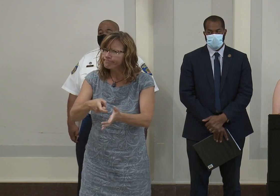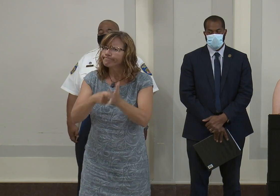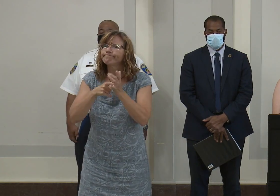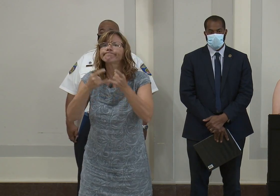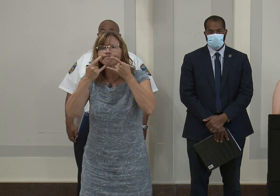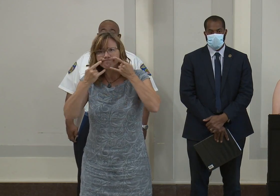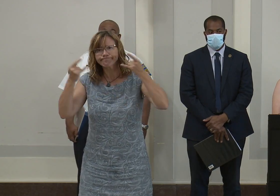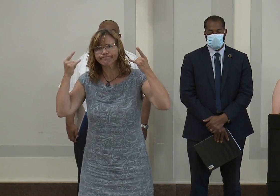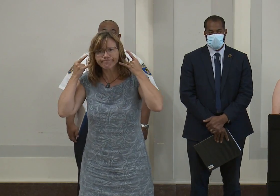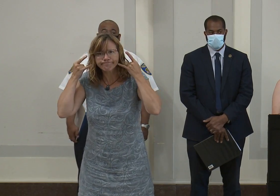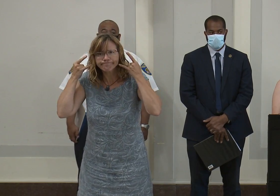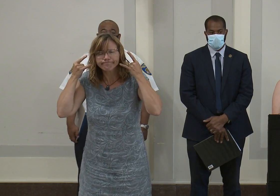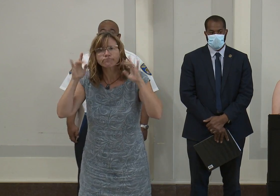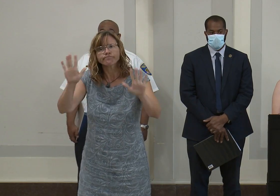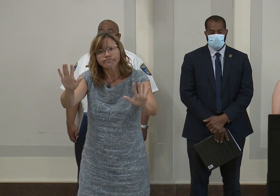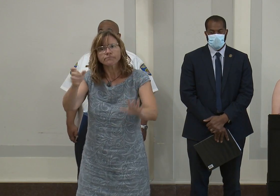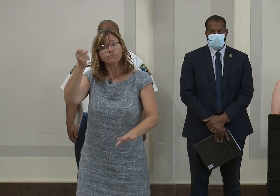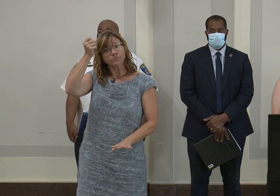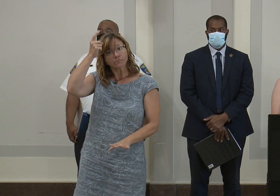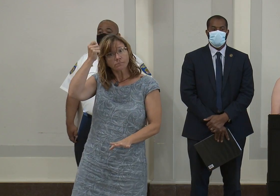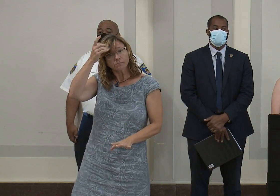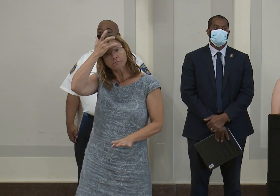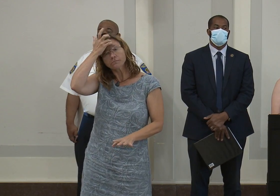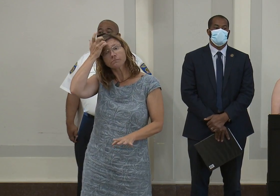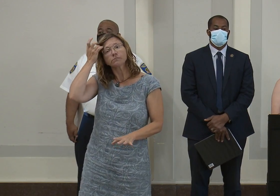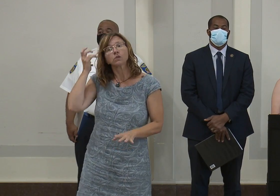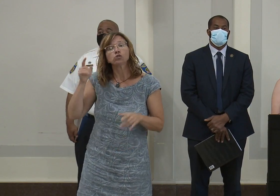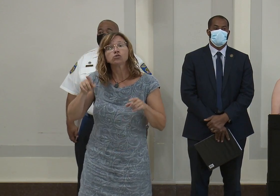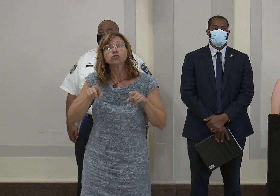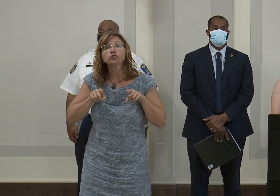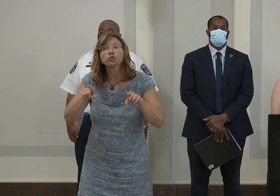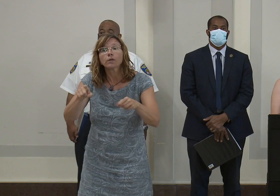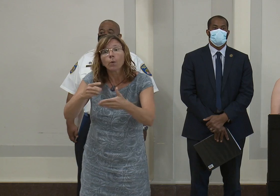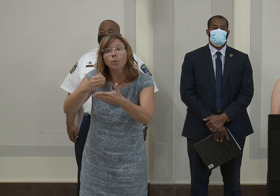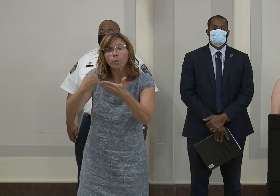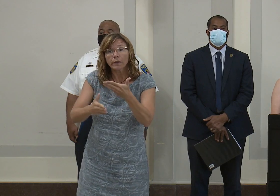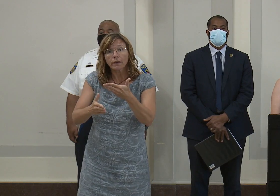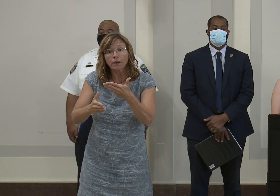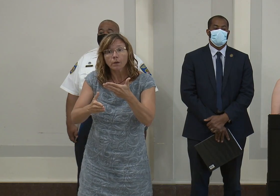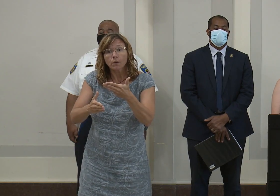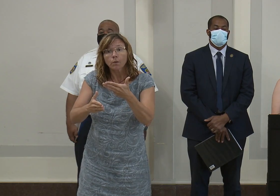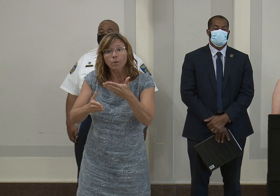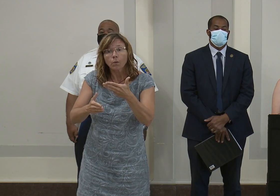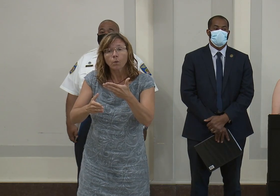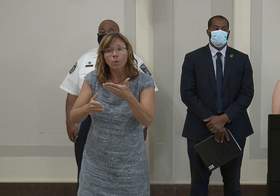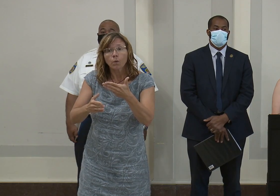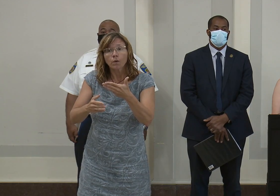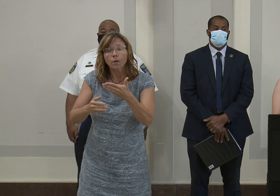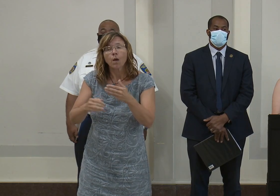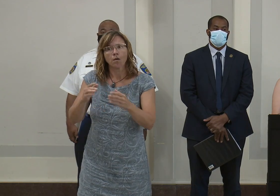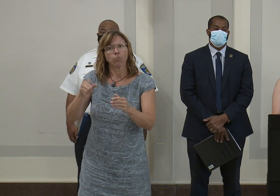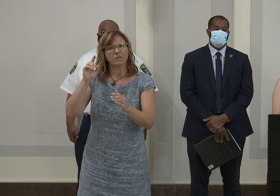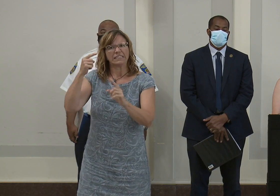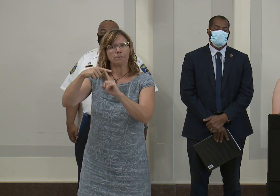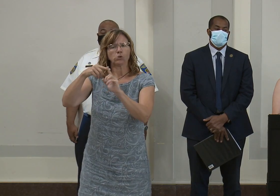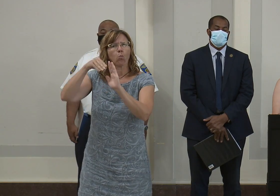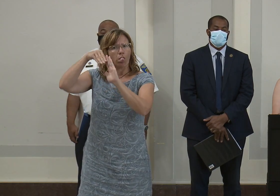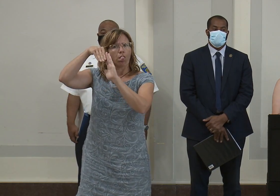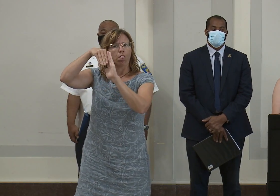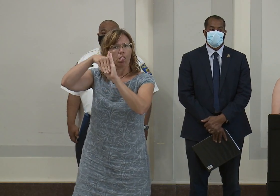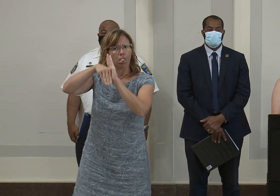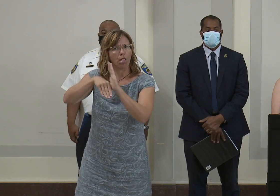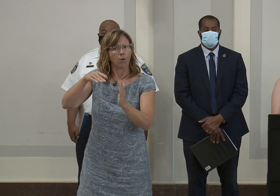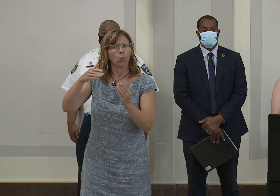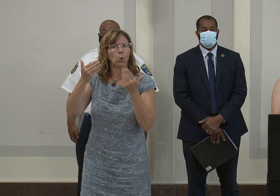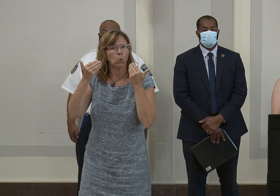Red extreme heat level going into the holiday, this weekend will still be very warm, and it's important that Baltimore City residents take steps